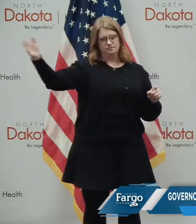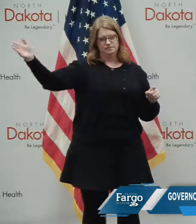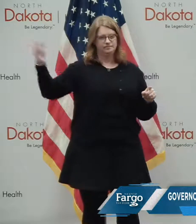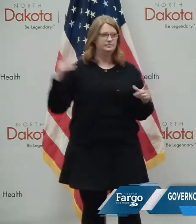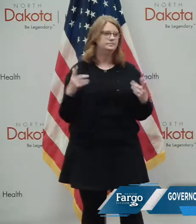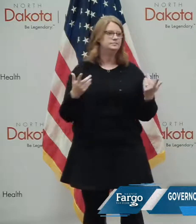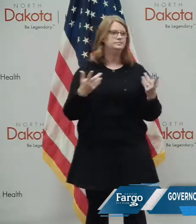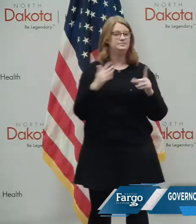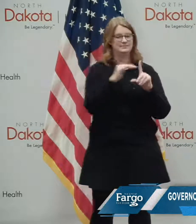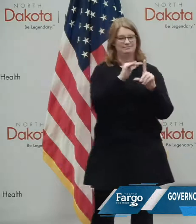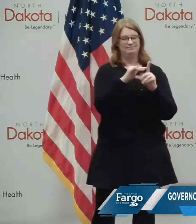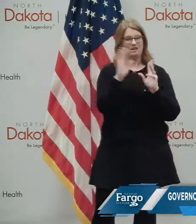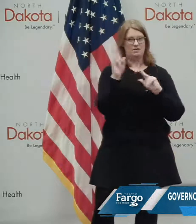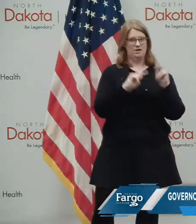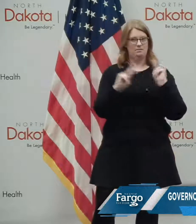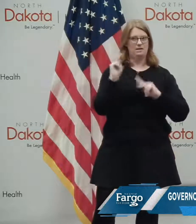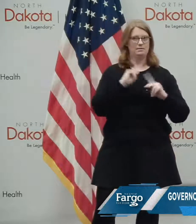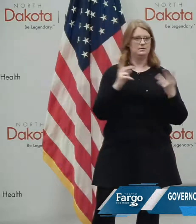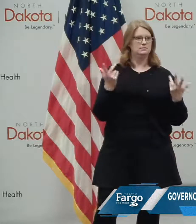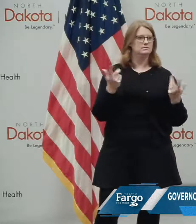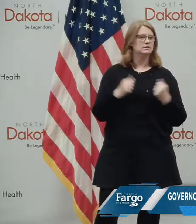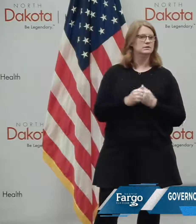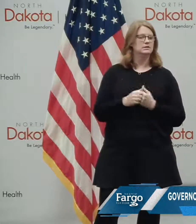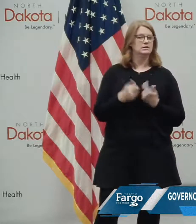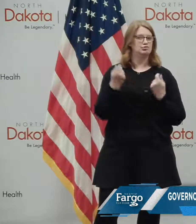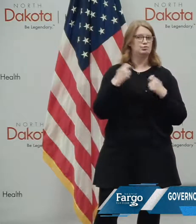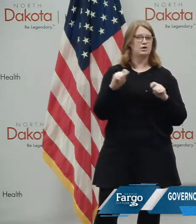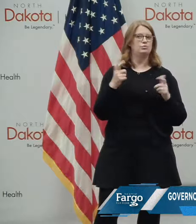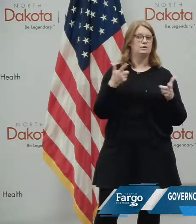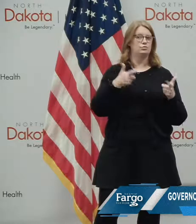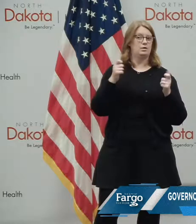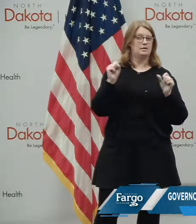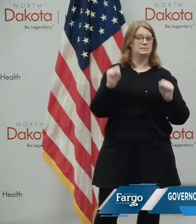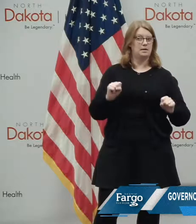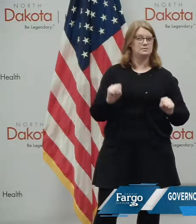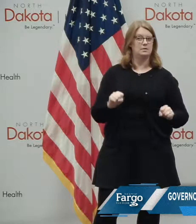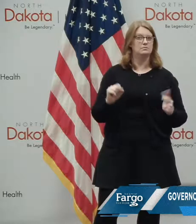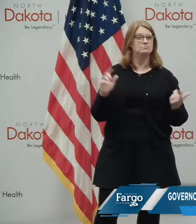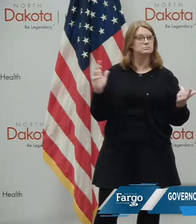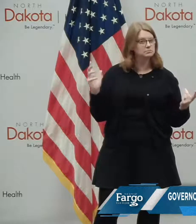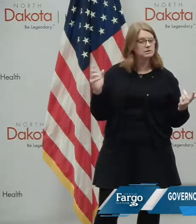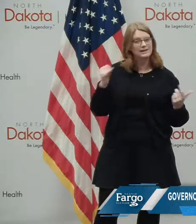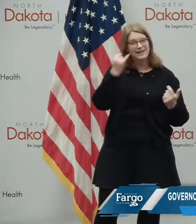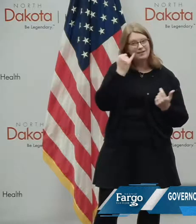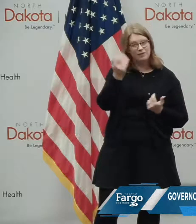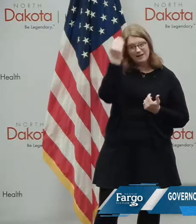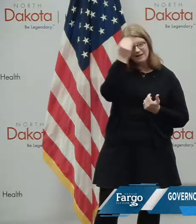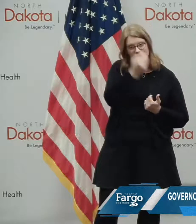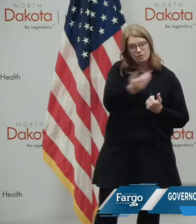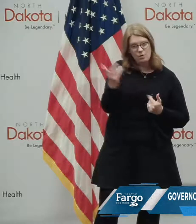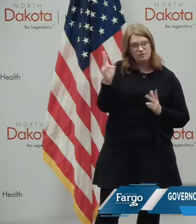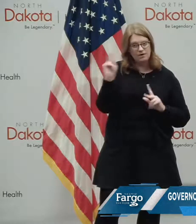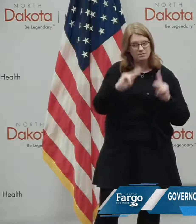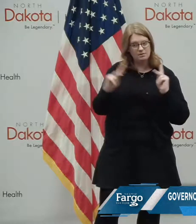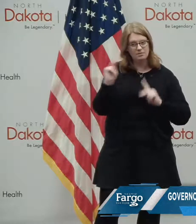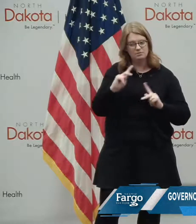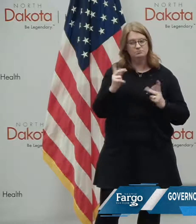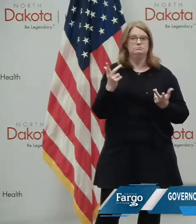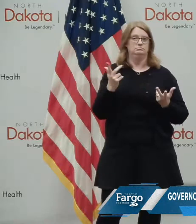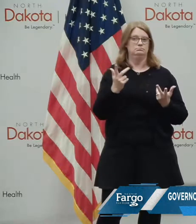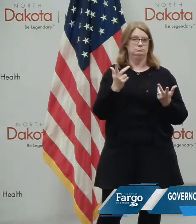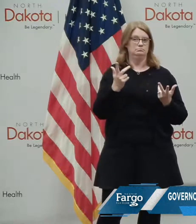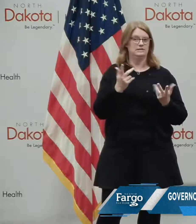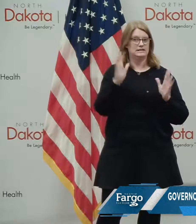to notify people, and we're trying to do that as quickly as possible, because the sooner we can notify people, the better. But it seems to me